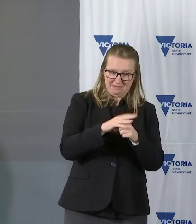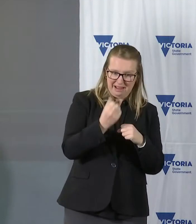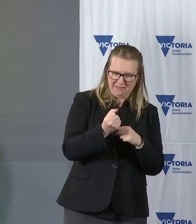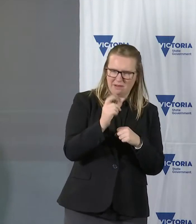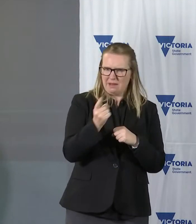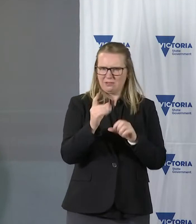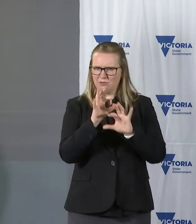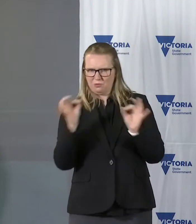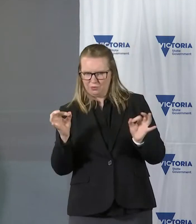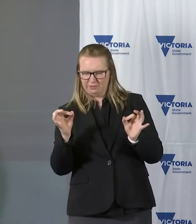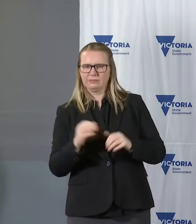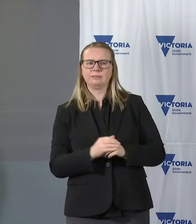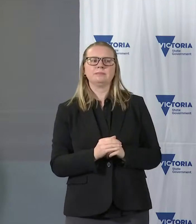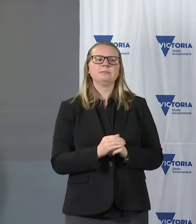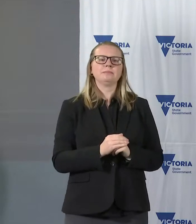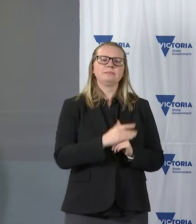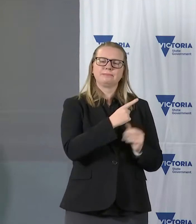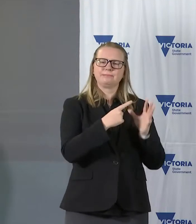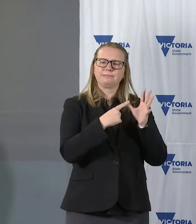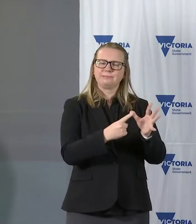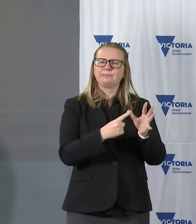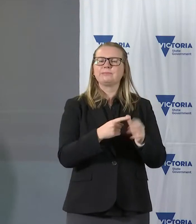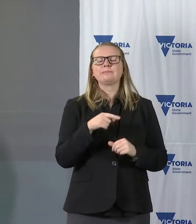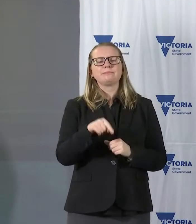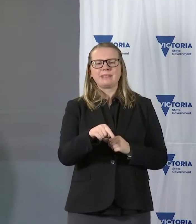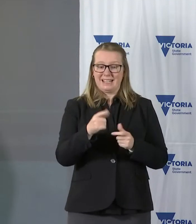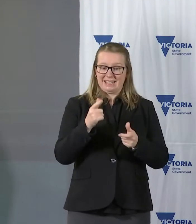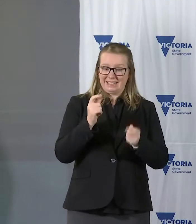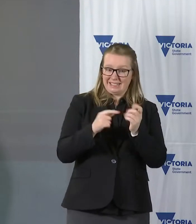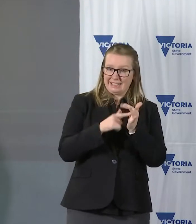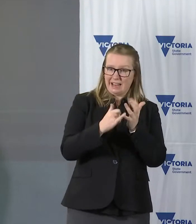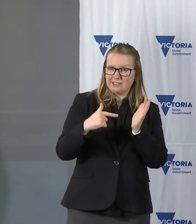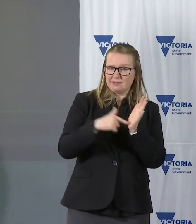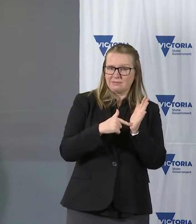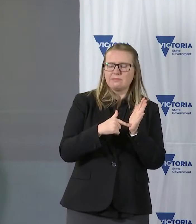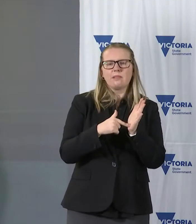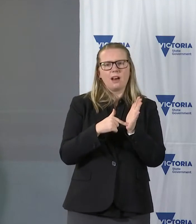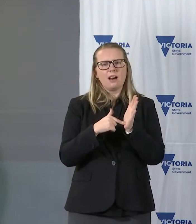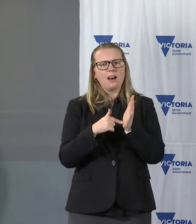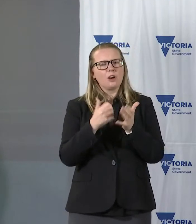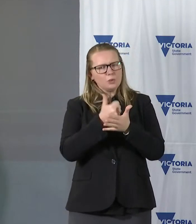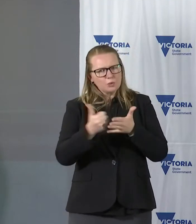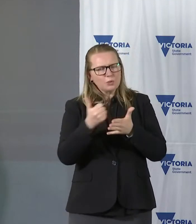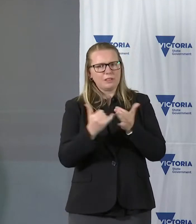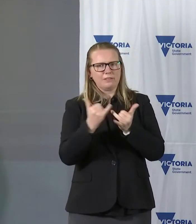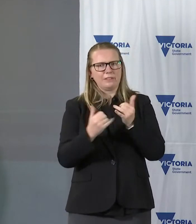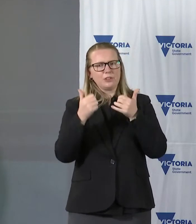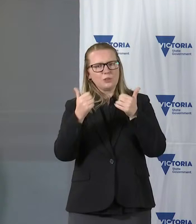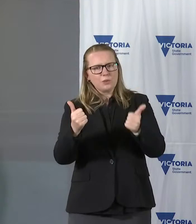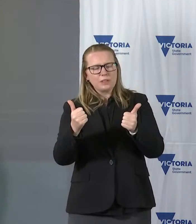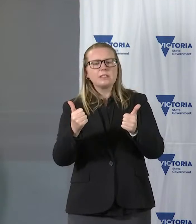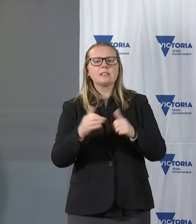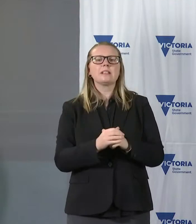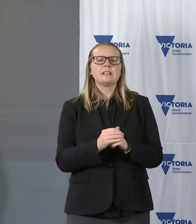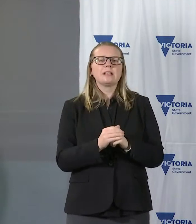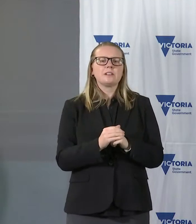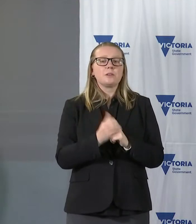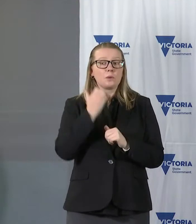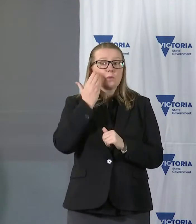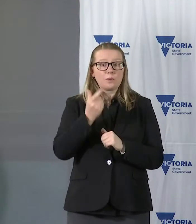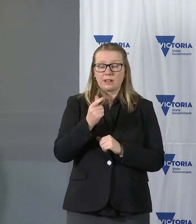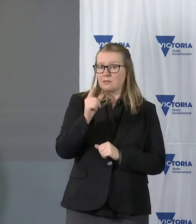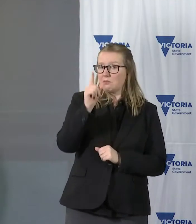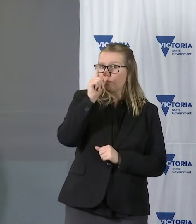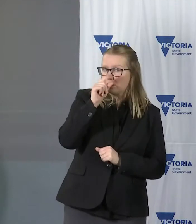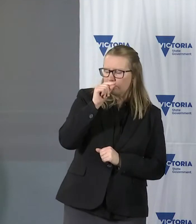gold standard when it comes to these issues, but we have seen them. So in terms of the normal risk that any